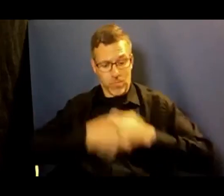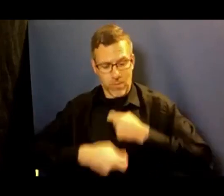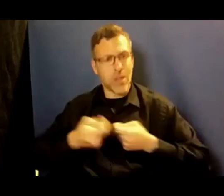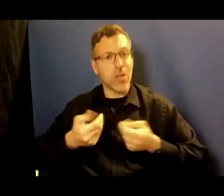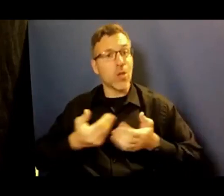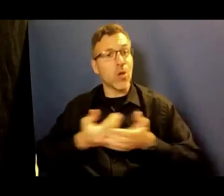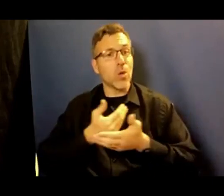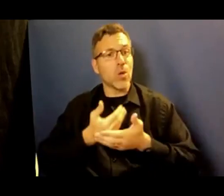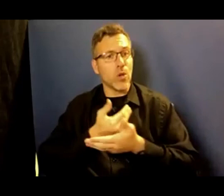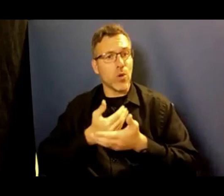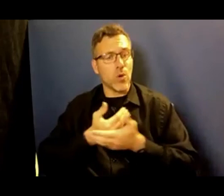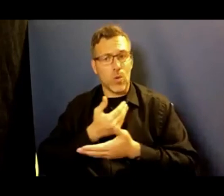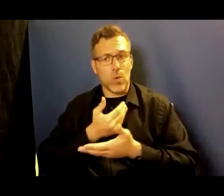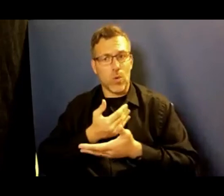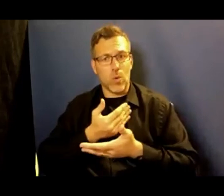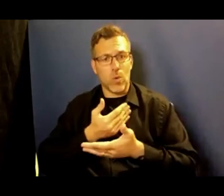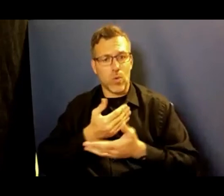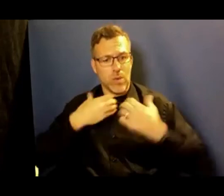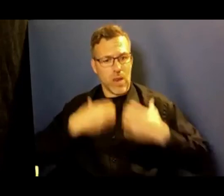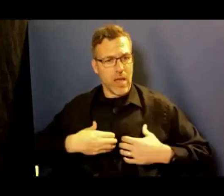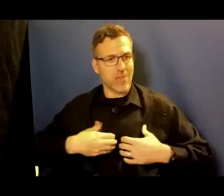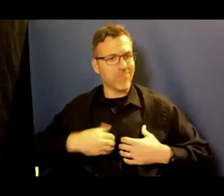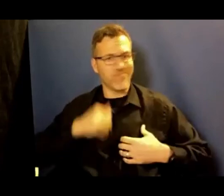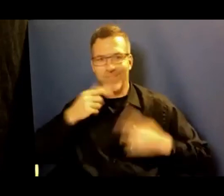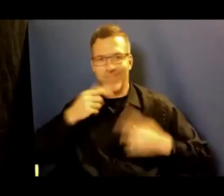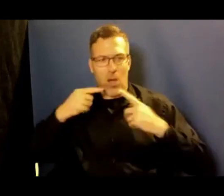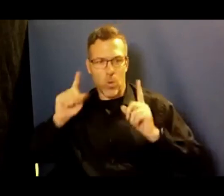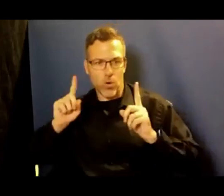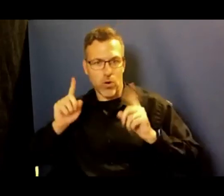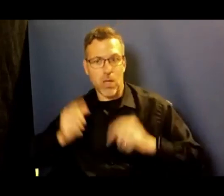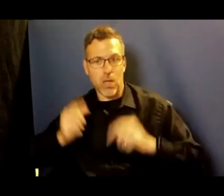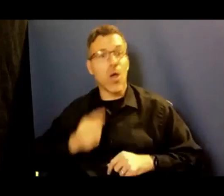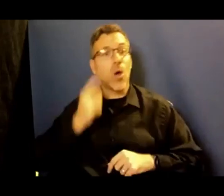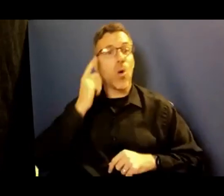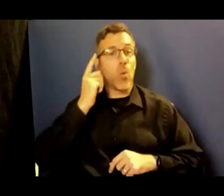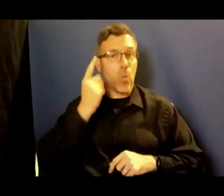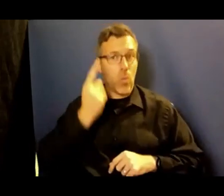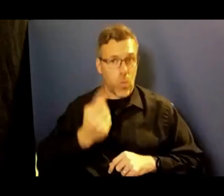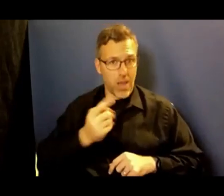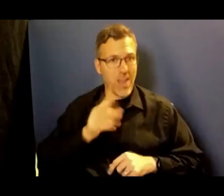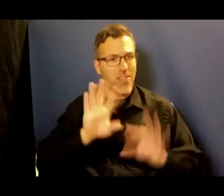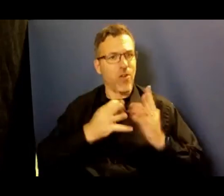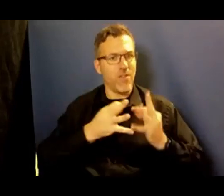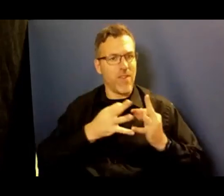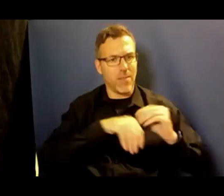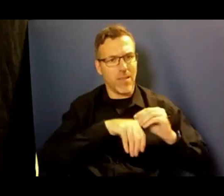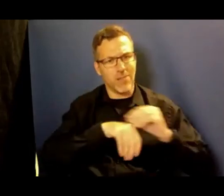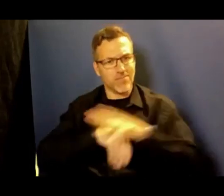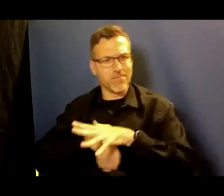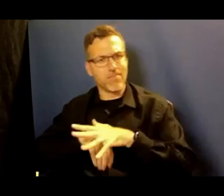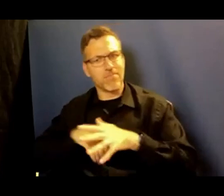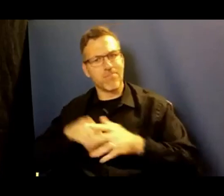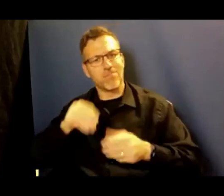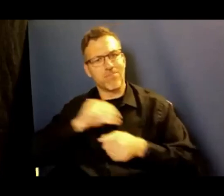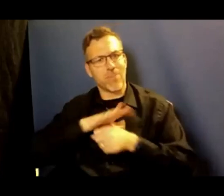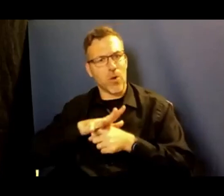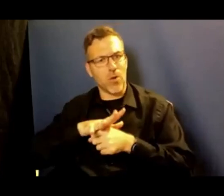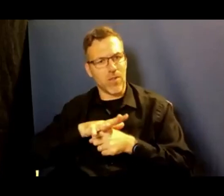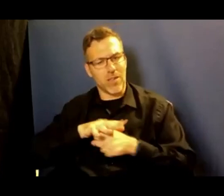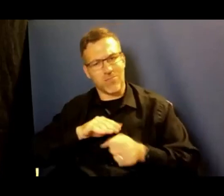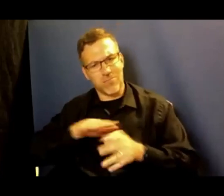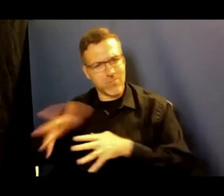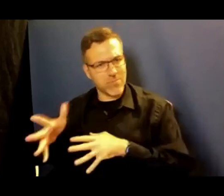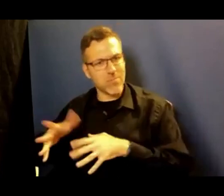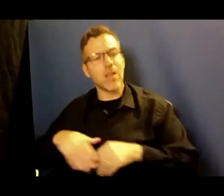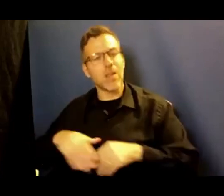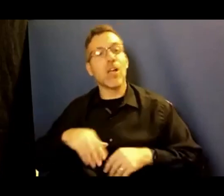COVID. It was one of them was an adult child that came to visit and gave their parent COVID. And so I think